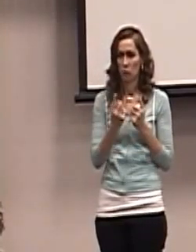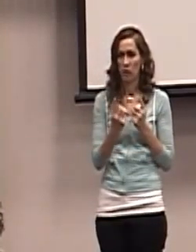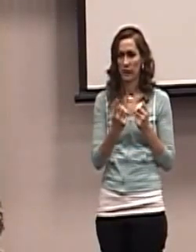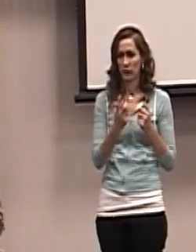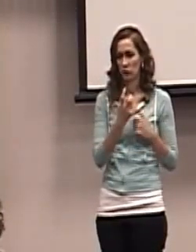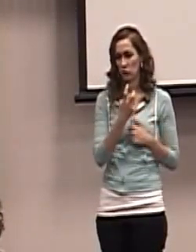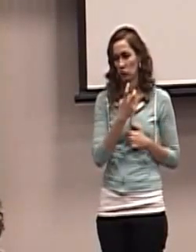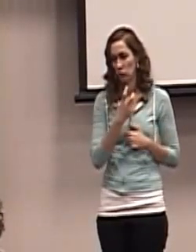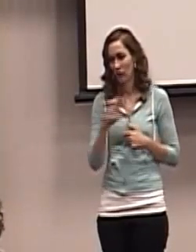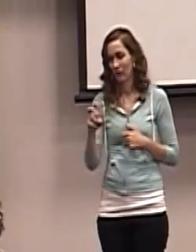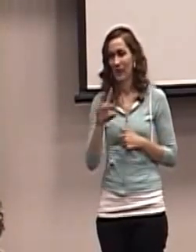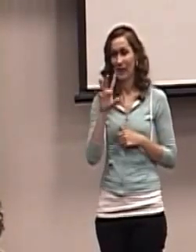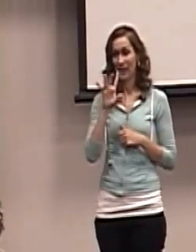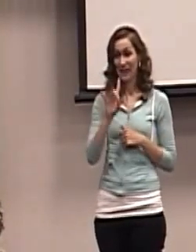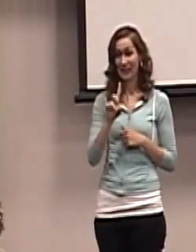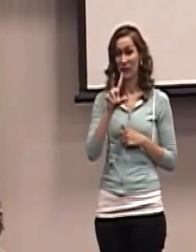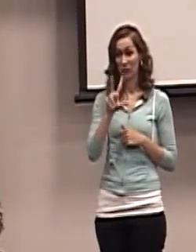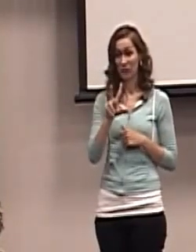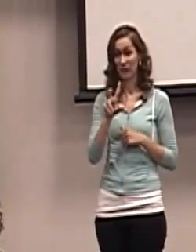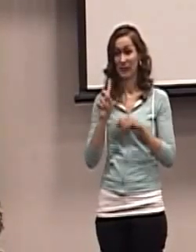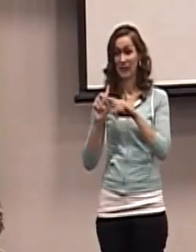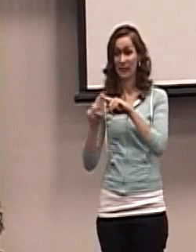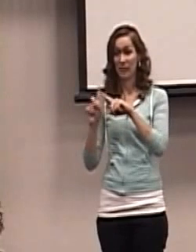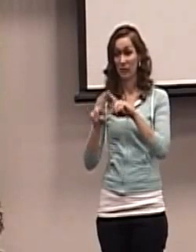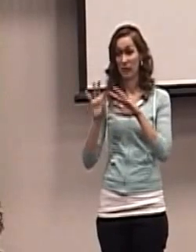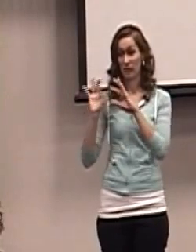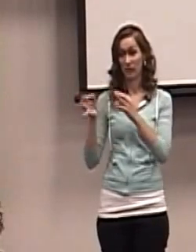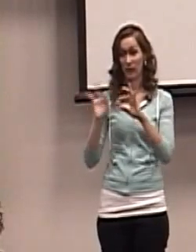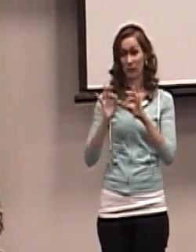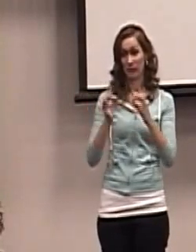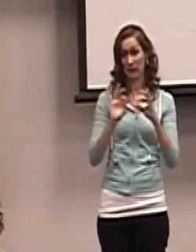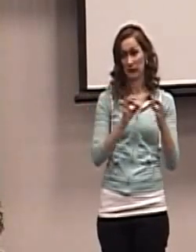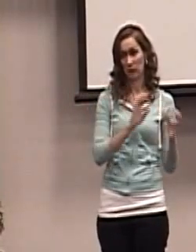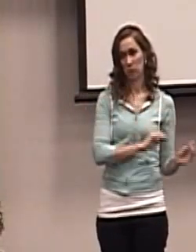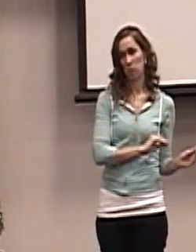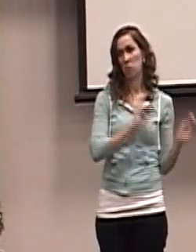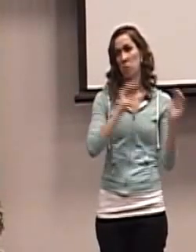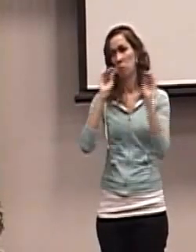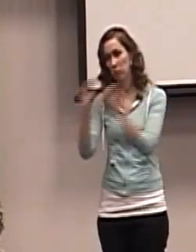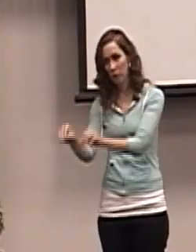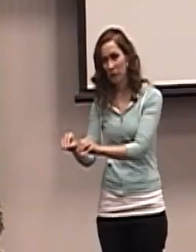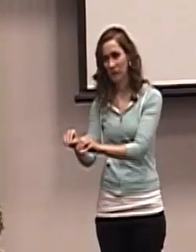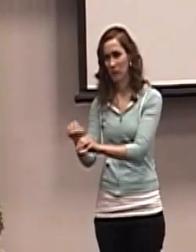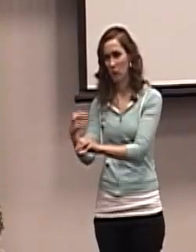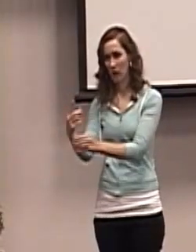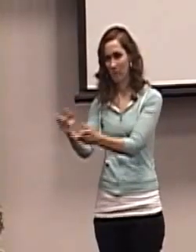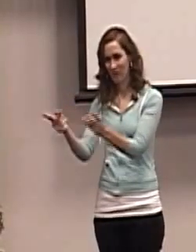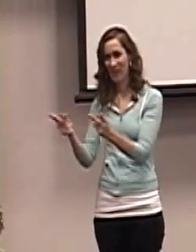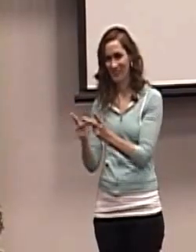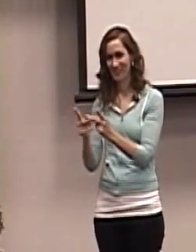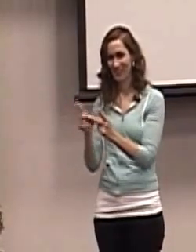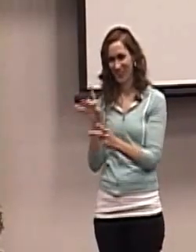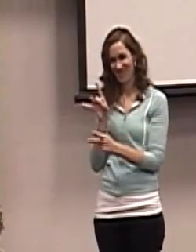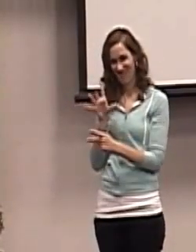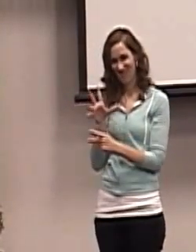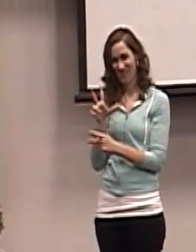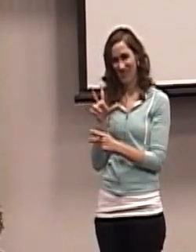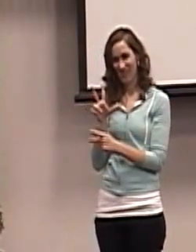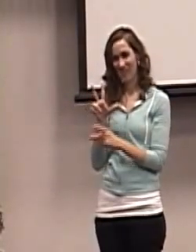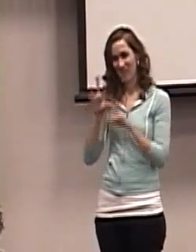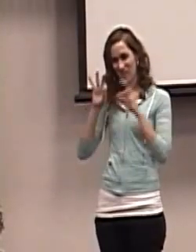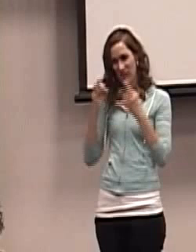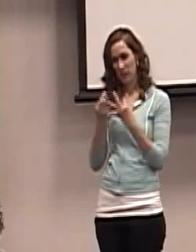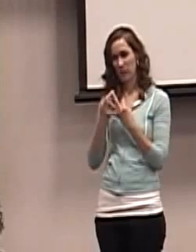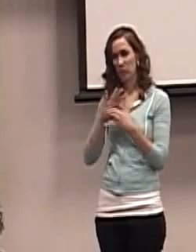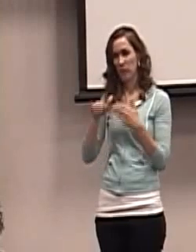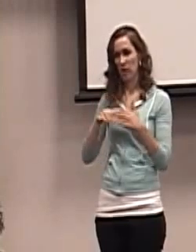traveled, 83 family units, made that move, and everybody found their own employment when they got there.